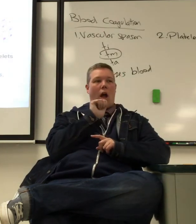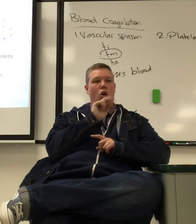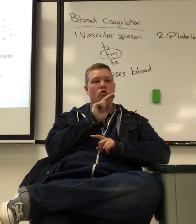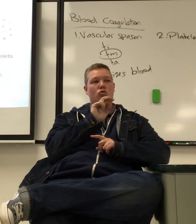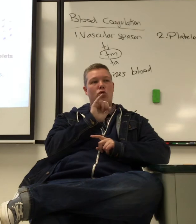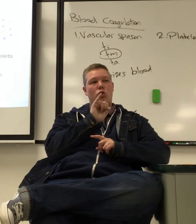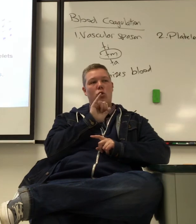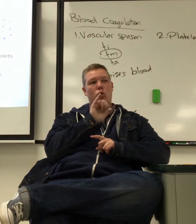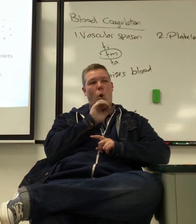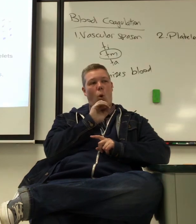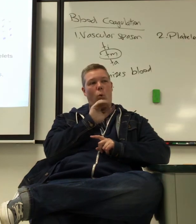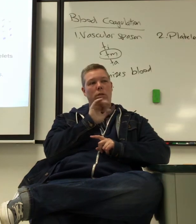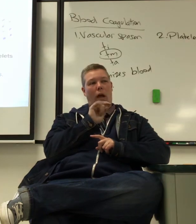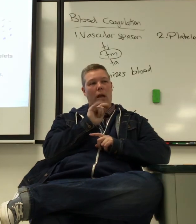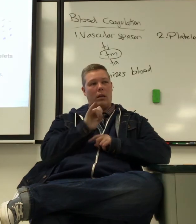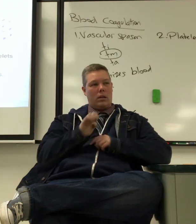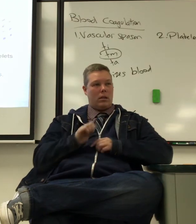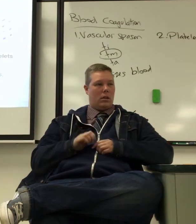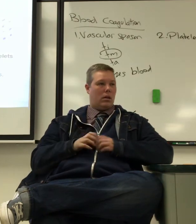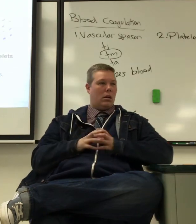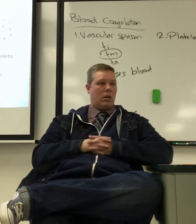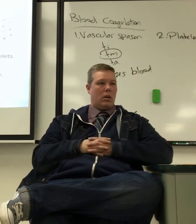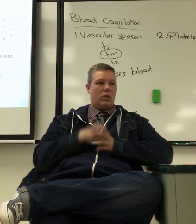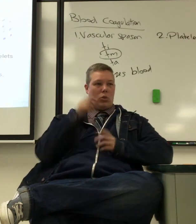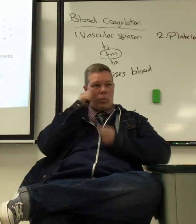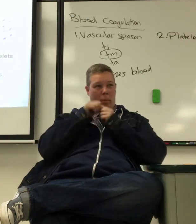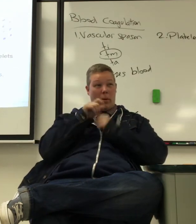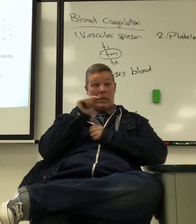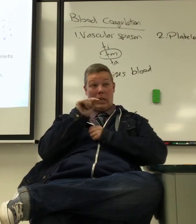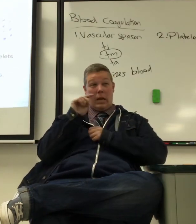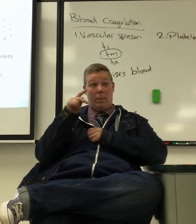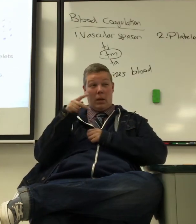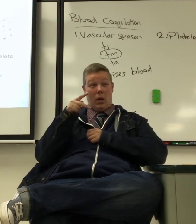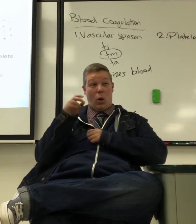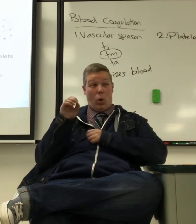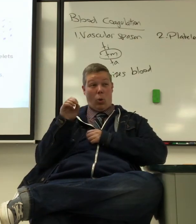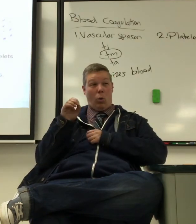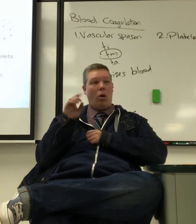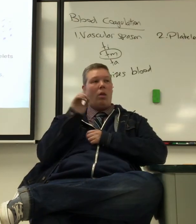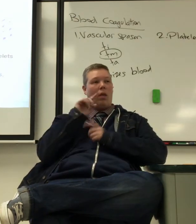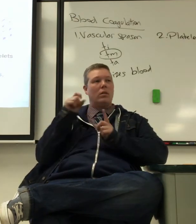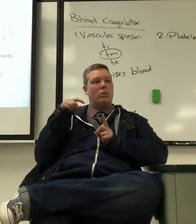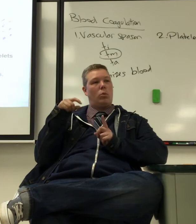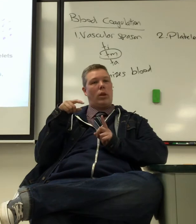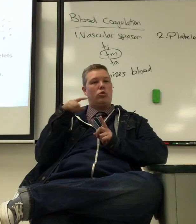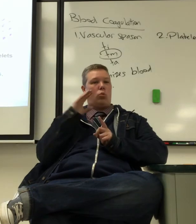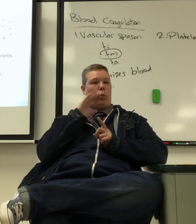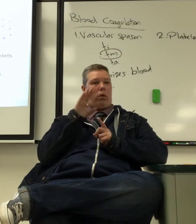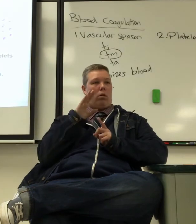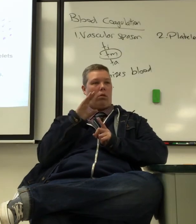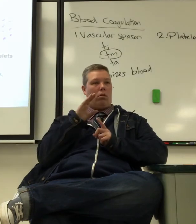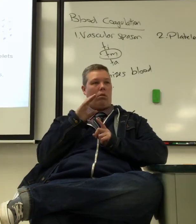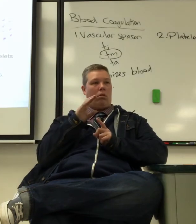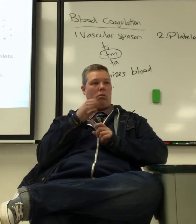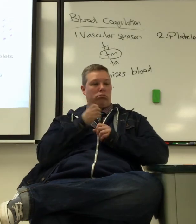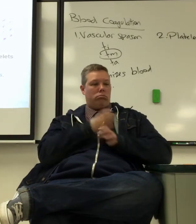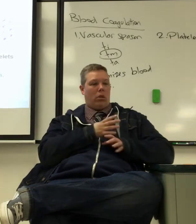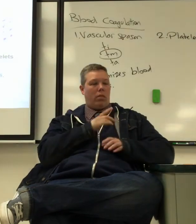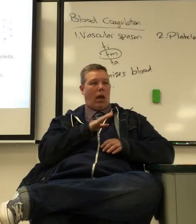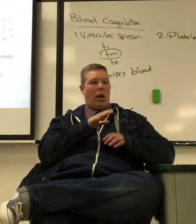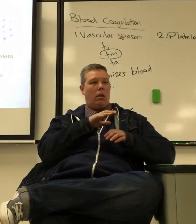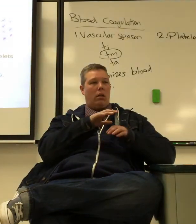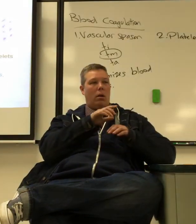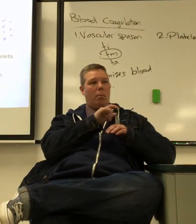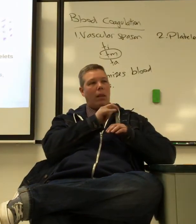do you recall TPO? That stimulation will get the platelets to flake off